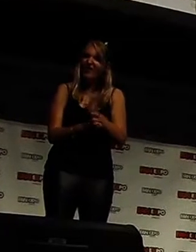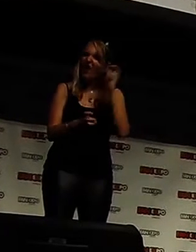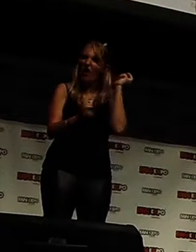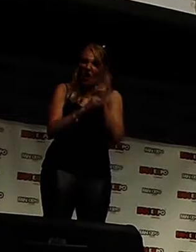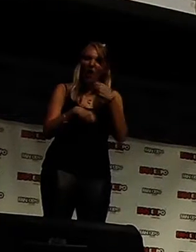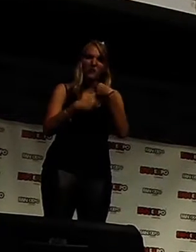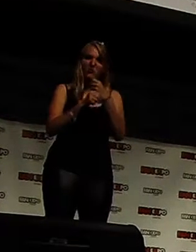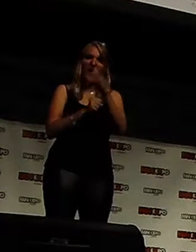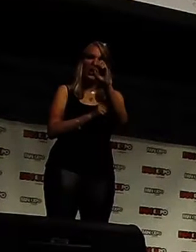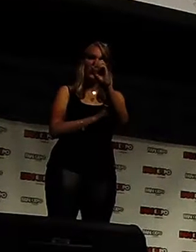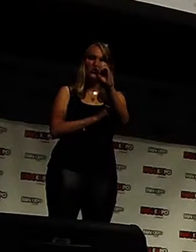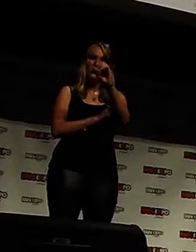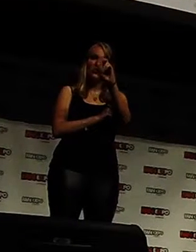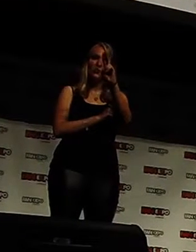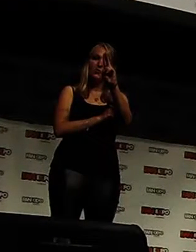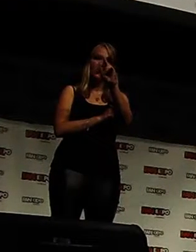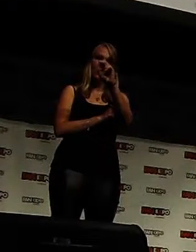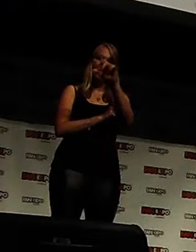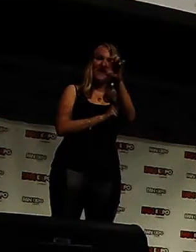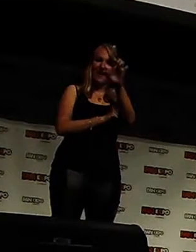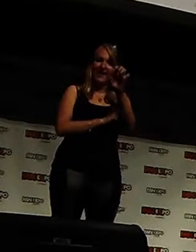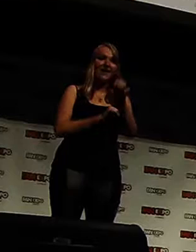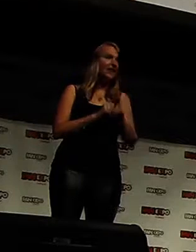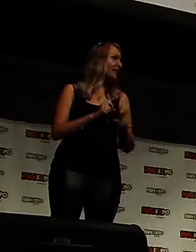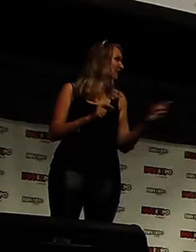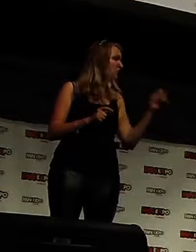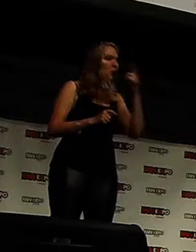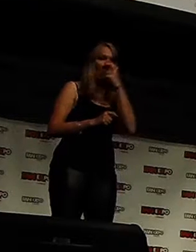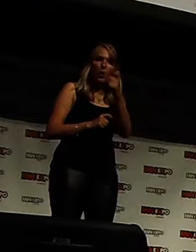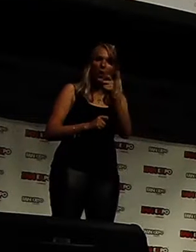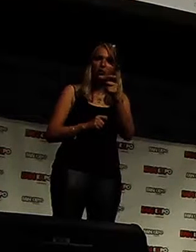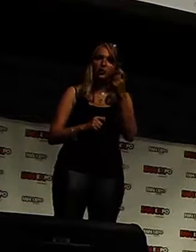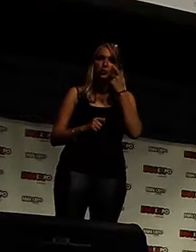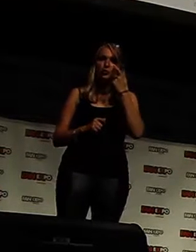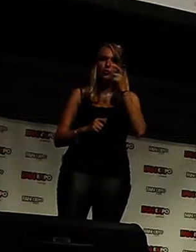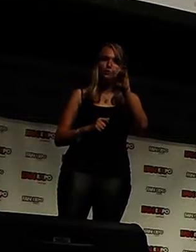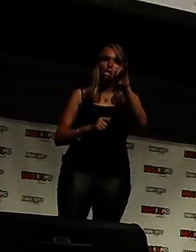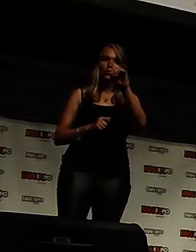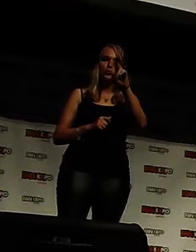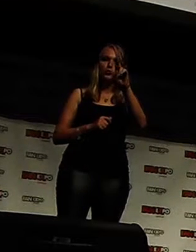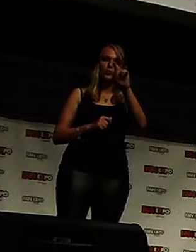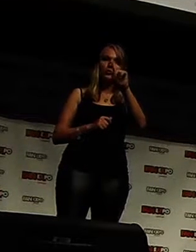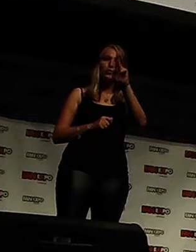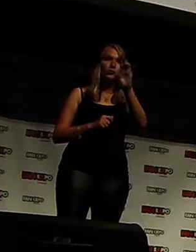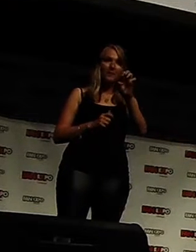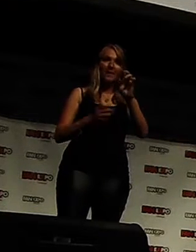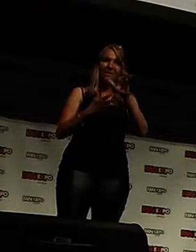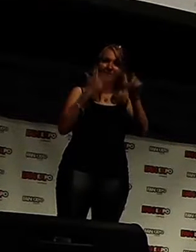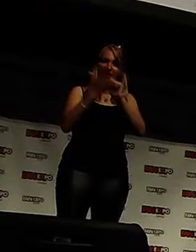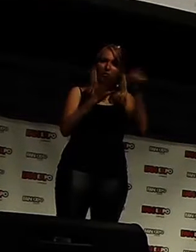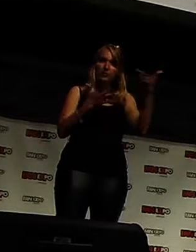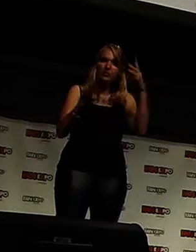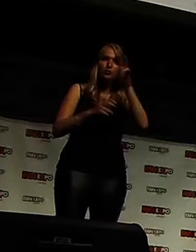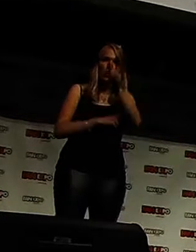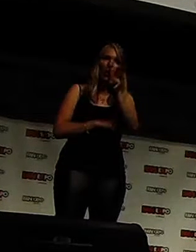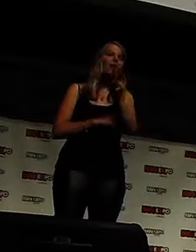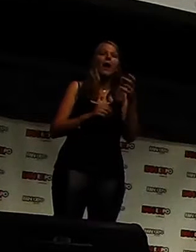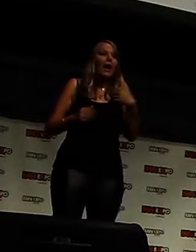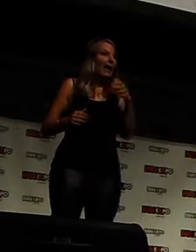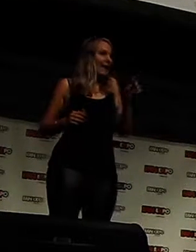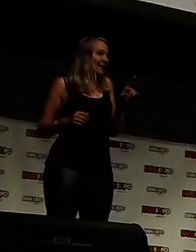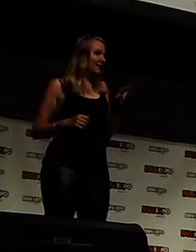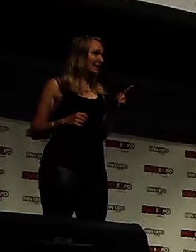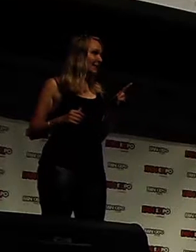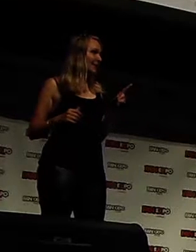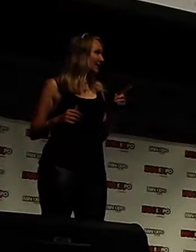make. You watch a YouTube video or something? Yeah, I did. I actually did. It's like I'm on some video on how to